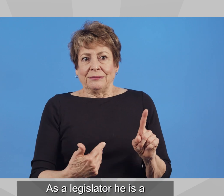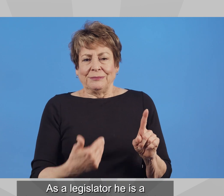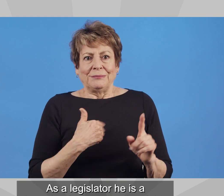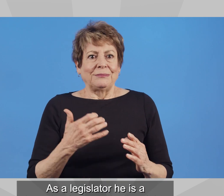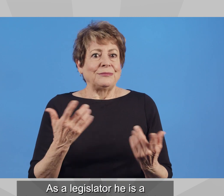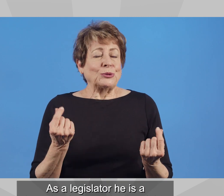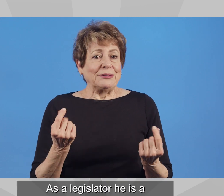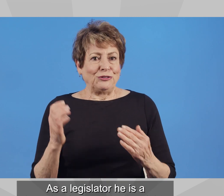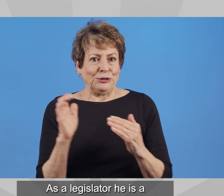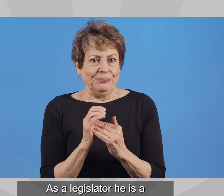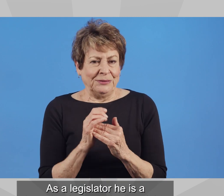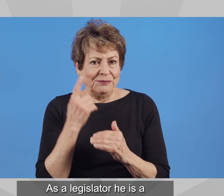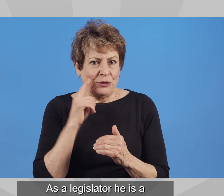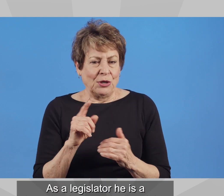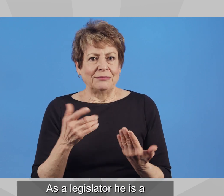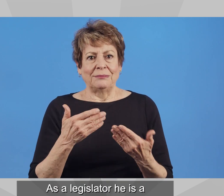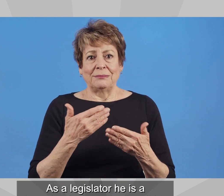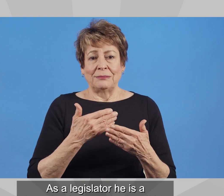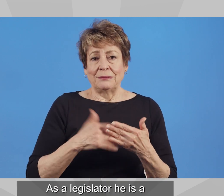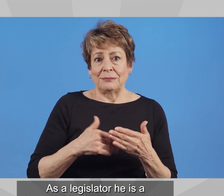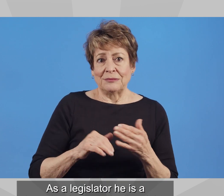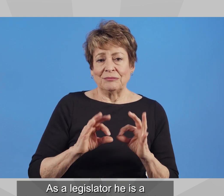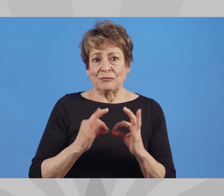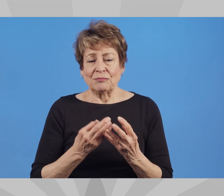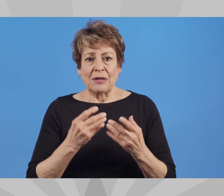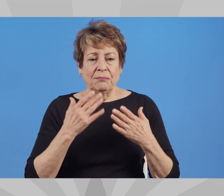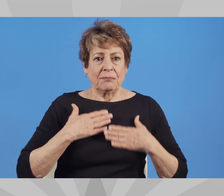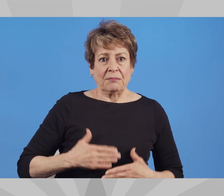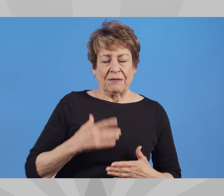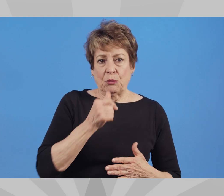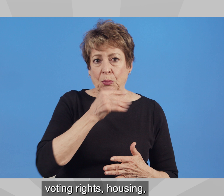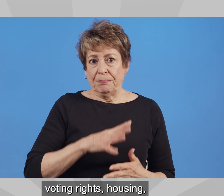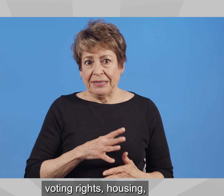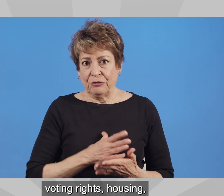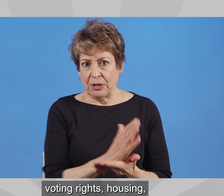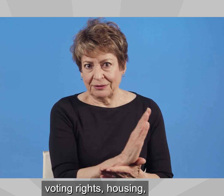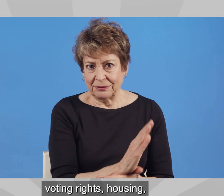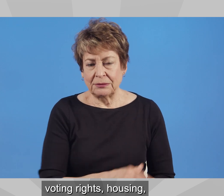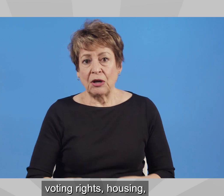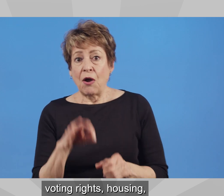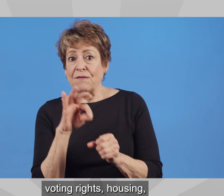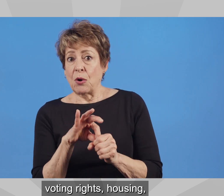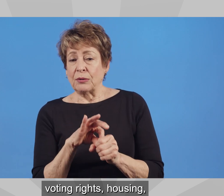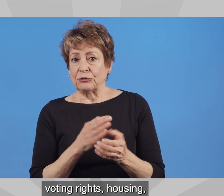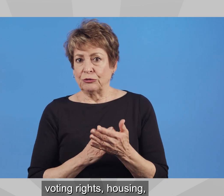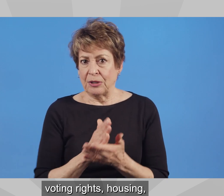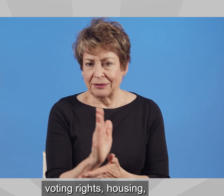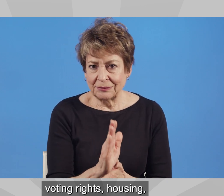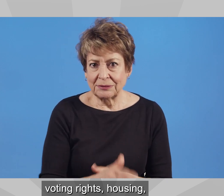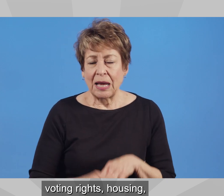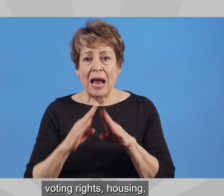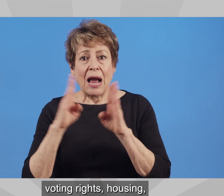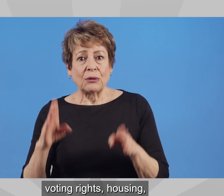As a legislator, he is a champion for reproductive rights, voting rights,